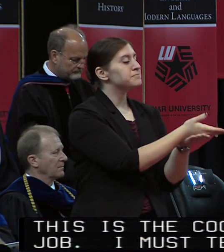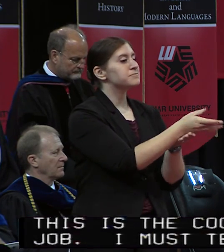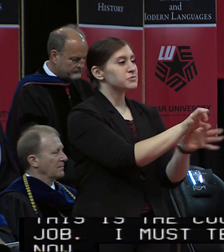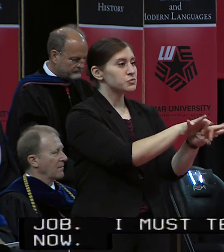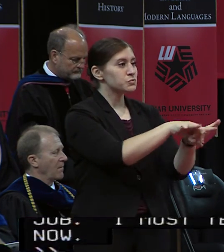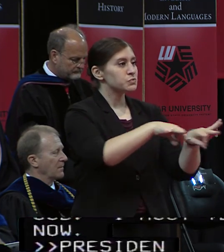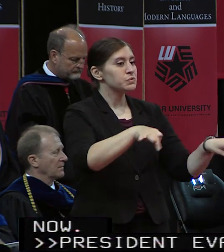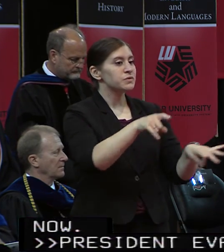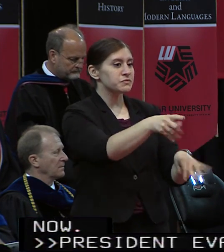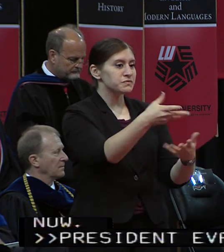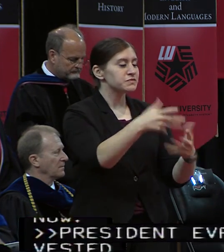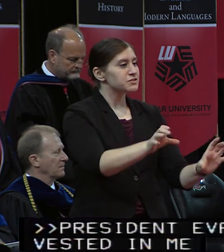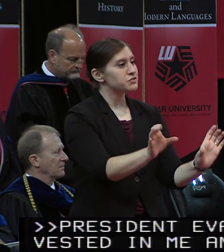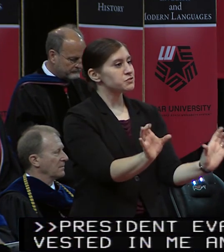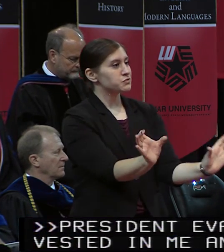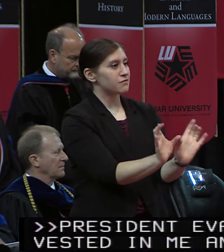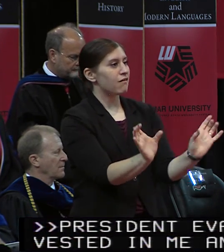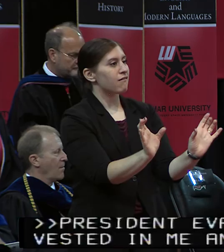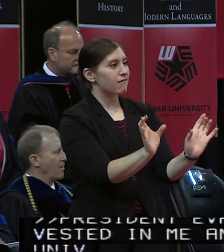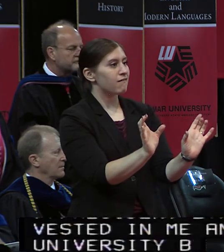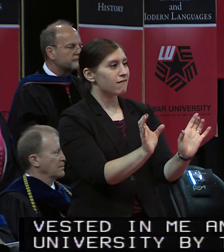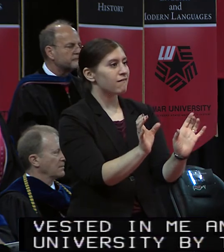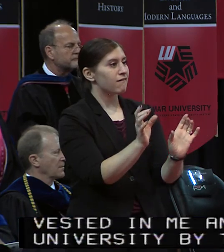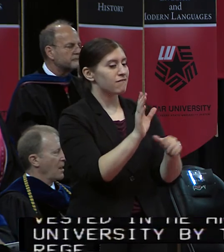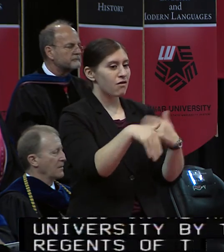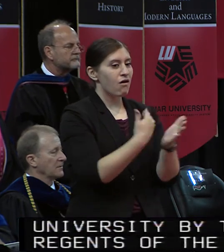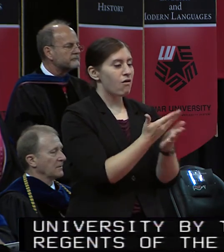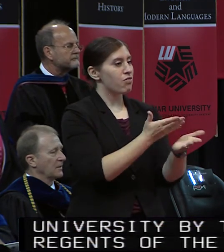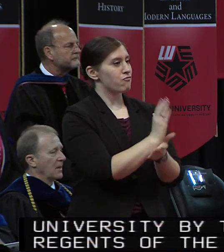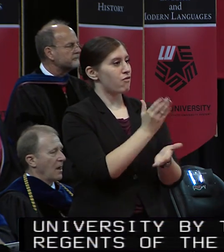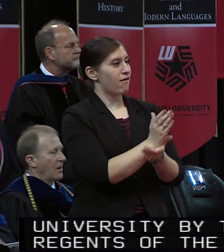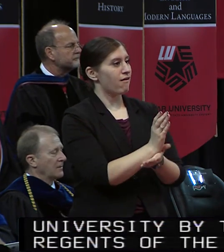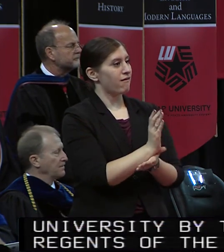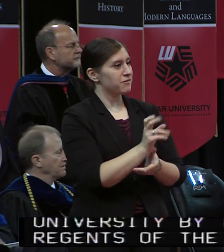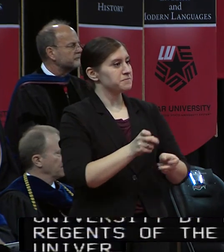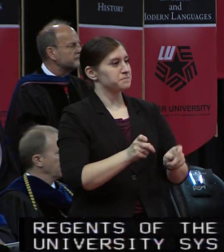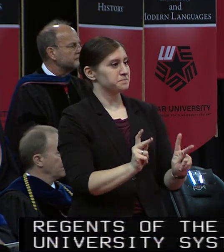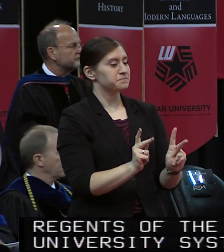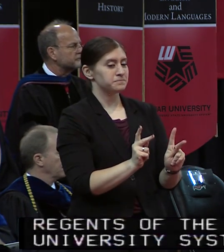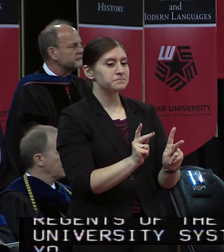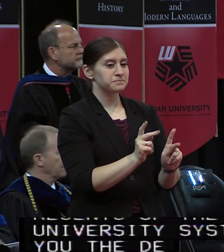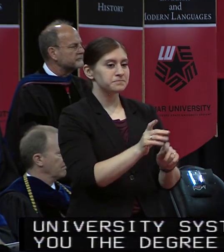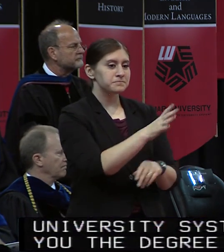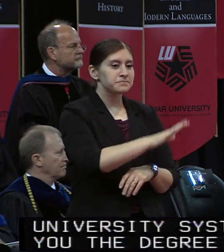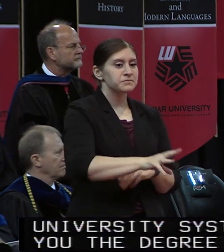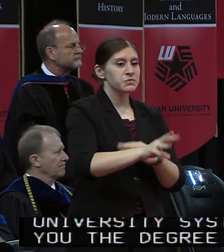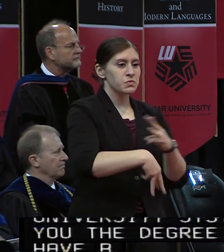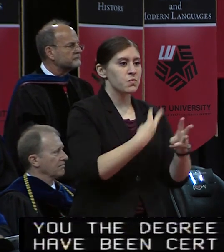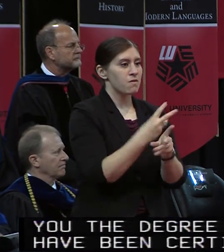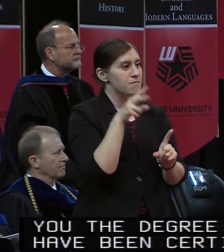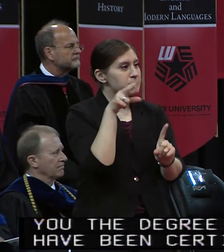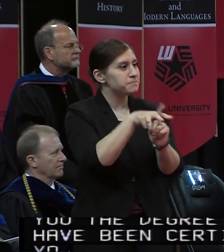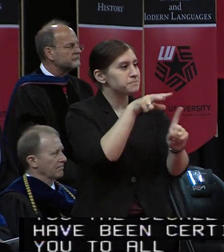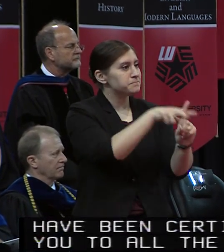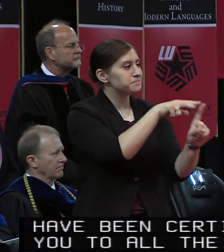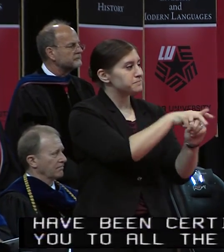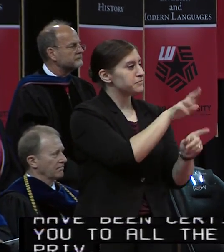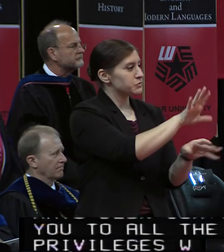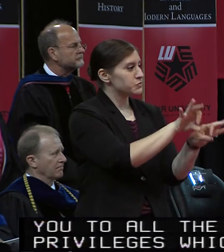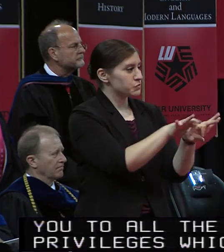degree for which you have been certified, admitting you to all the rights and privileges which throughout the world pertain to those